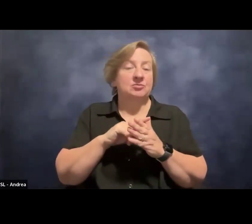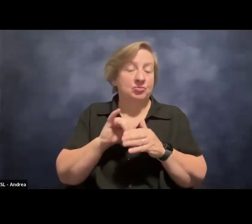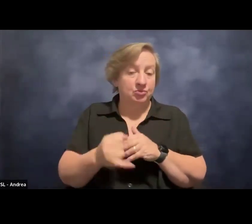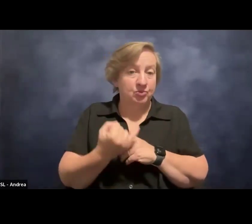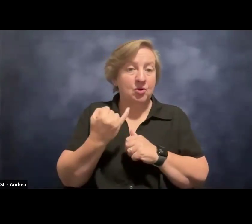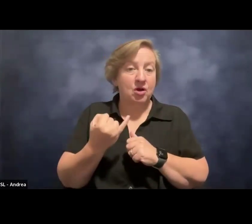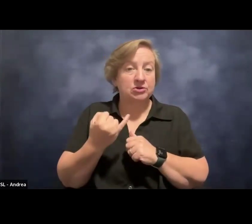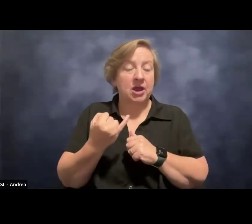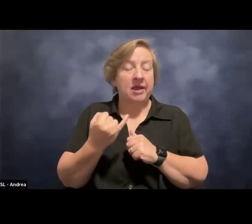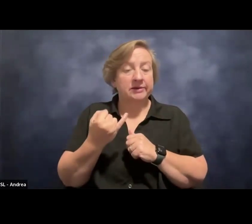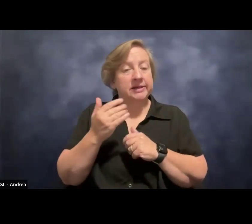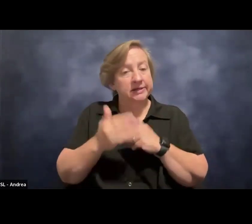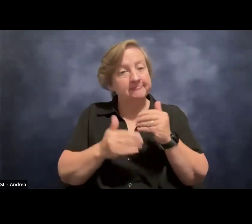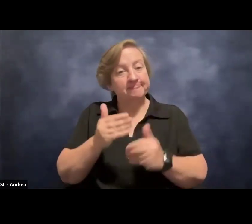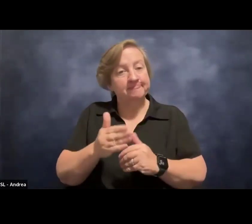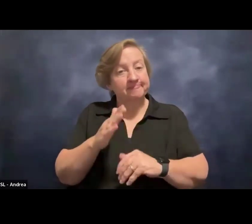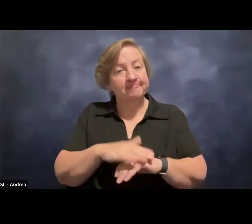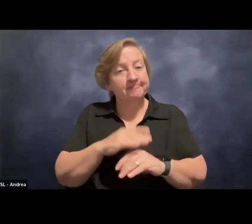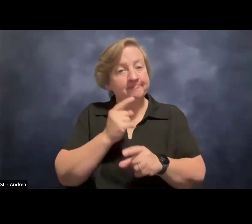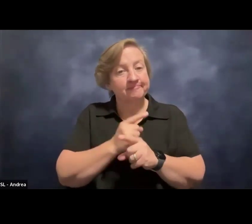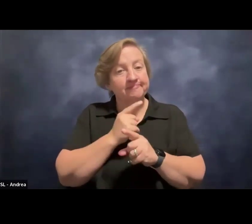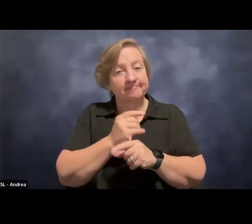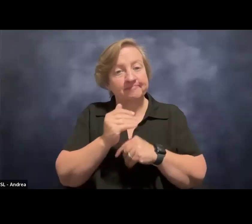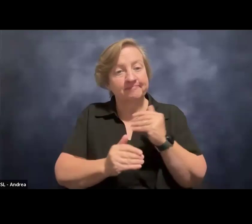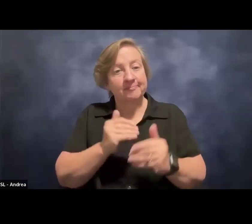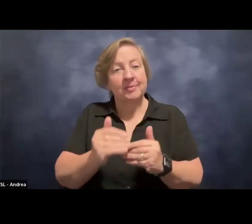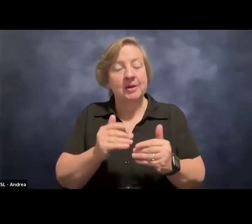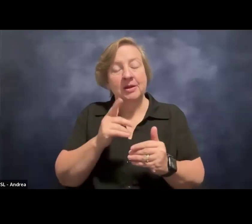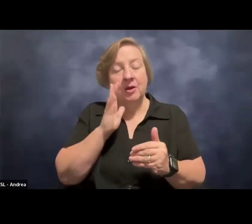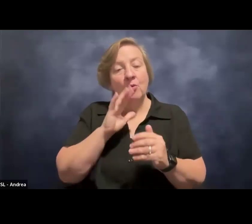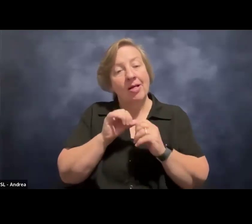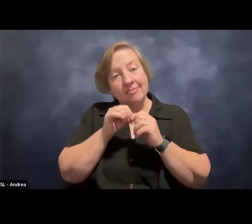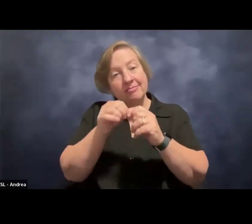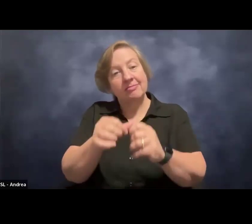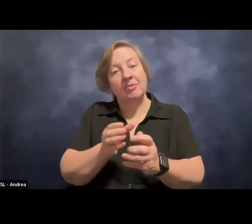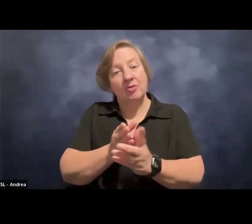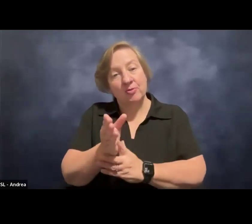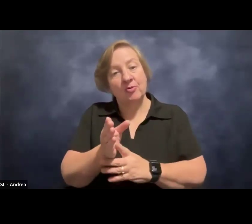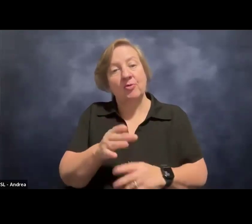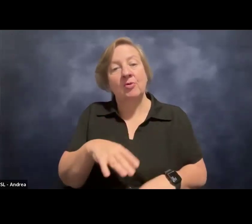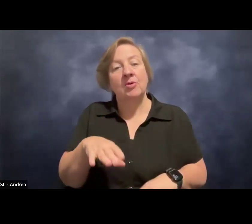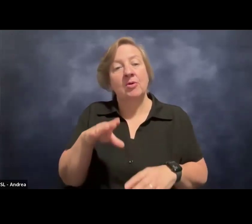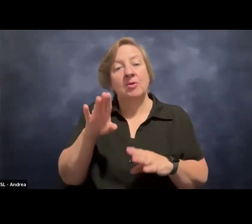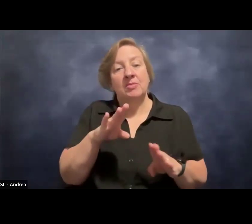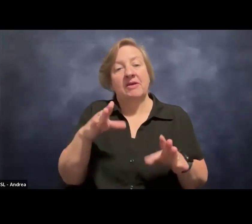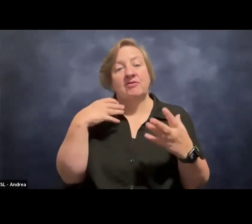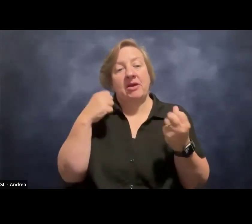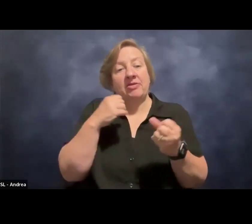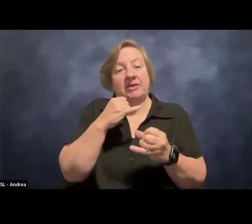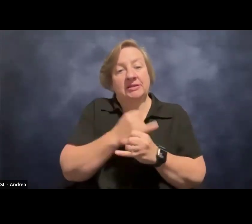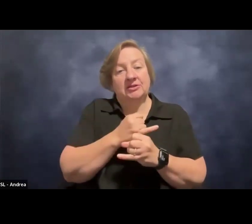track. The continuity will be overseen by the Behavioral Health Institute and my incredible